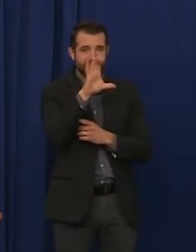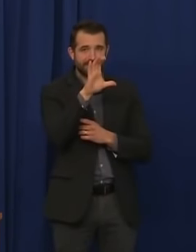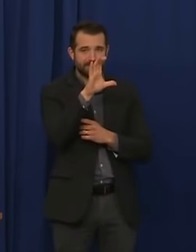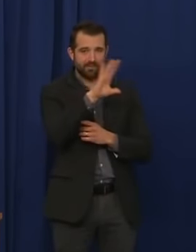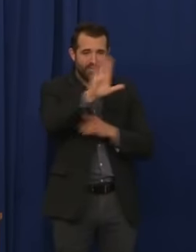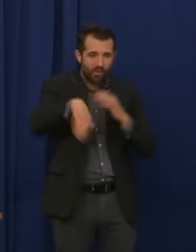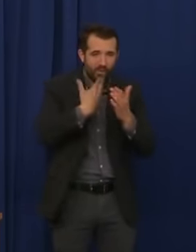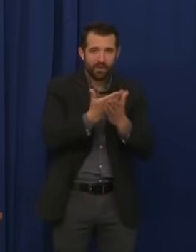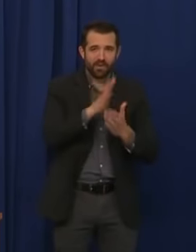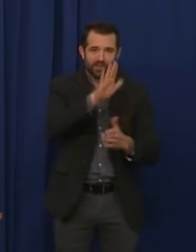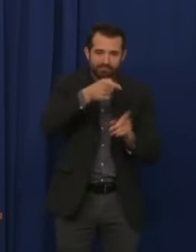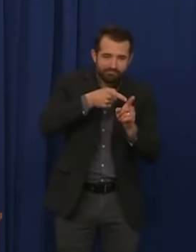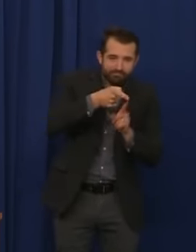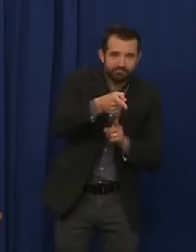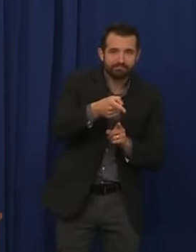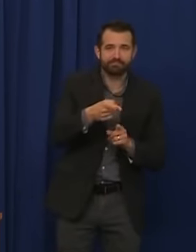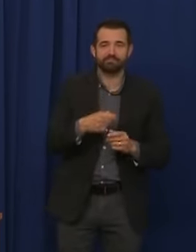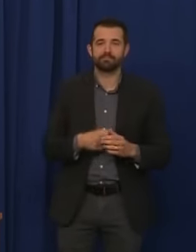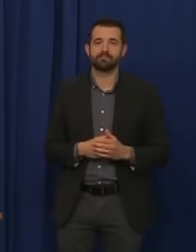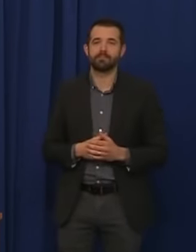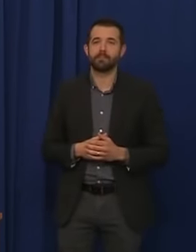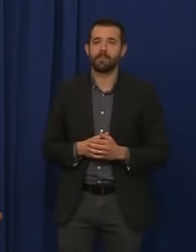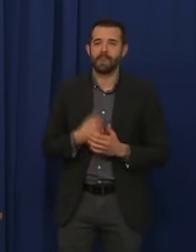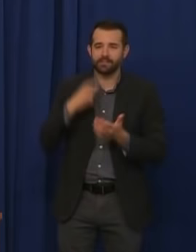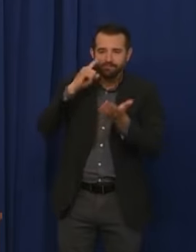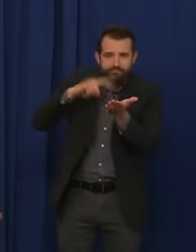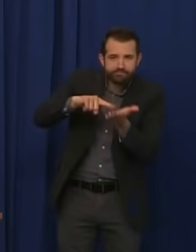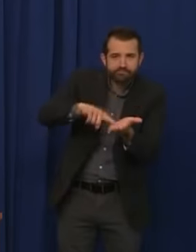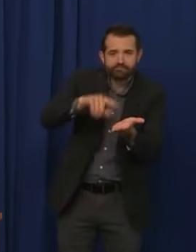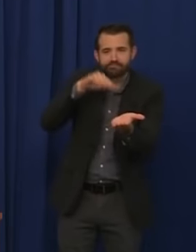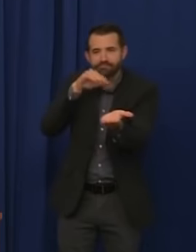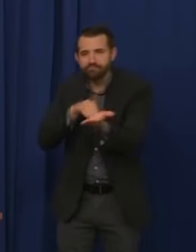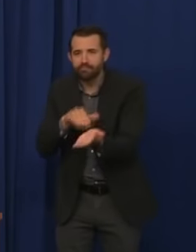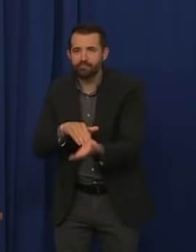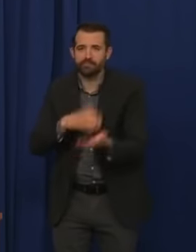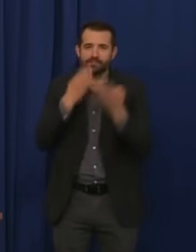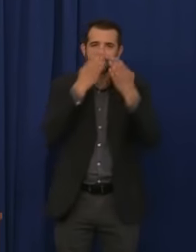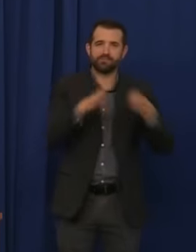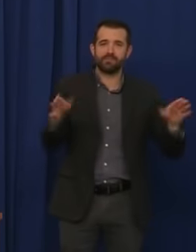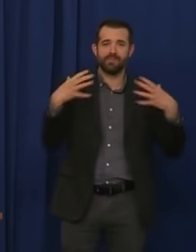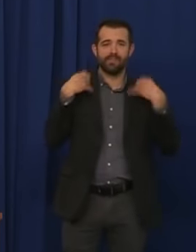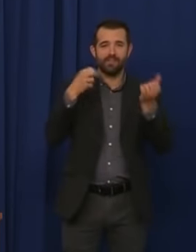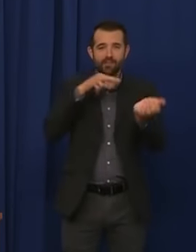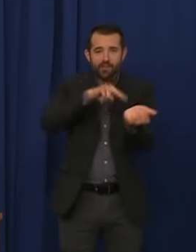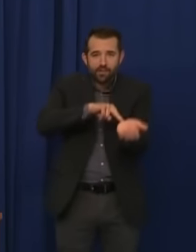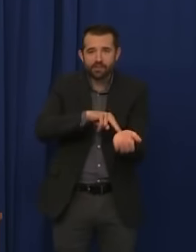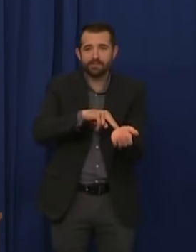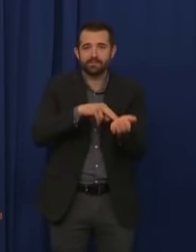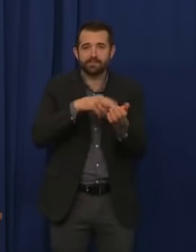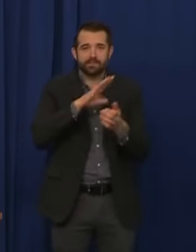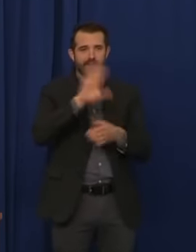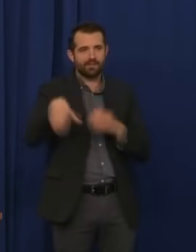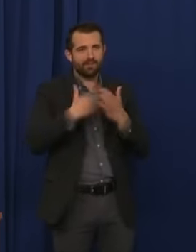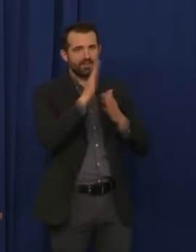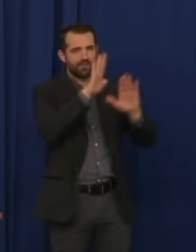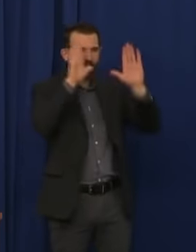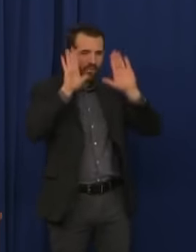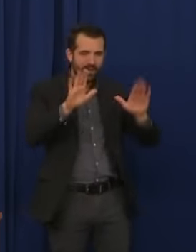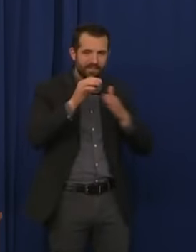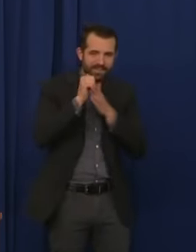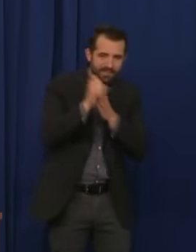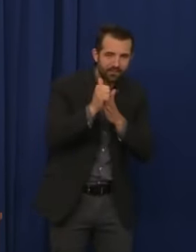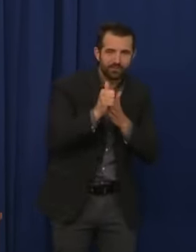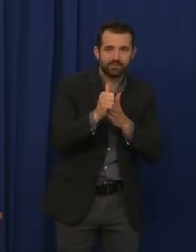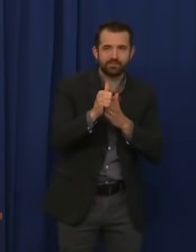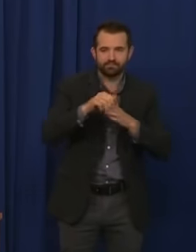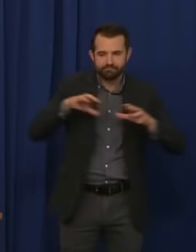the epidemiologists, the public health nurses, and the great leadership that you have provided to that division and to the state of